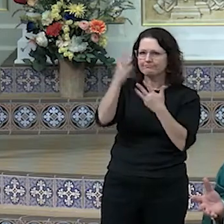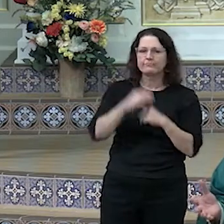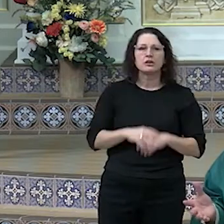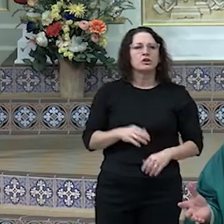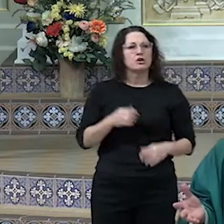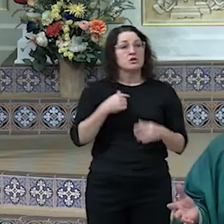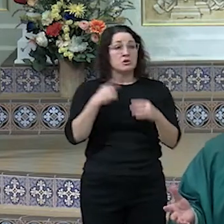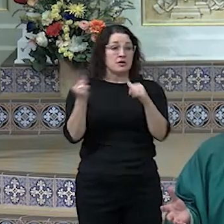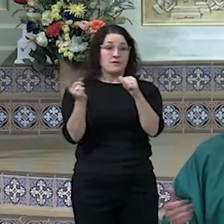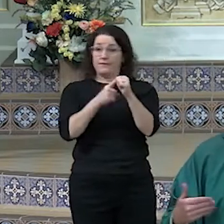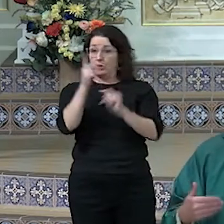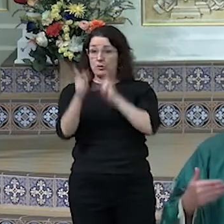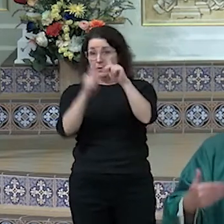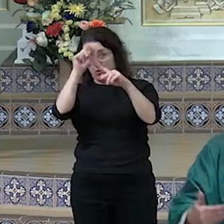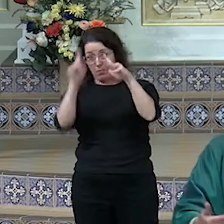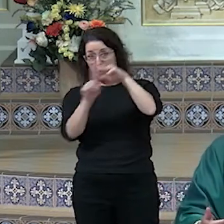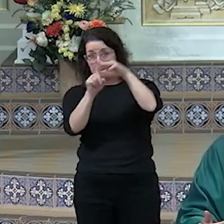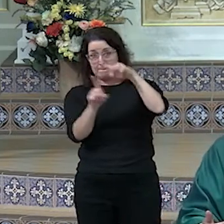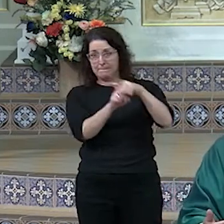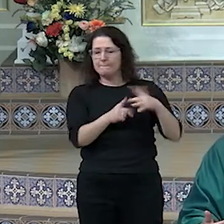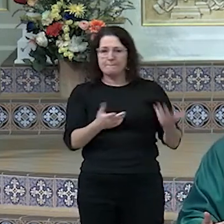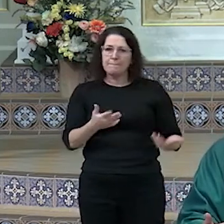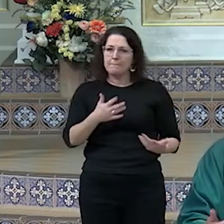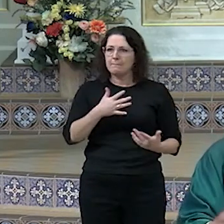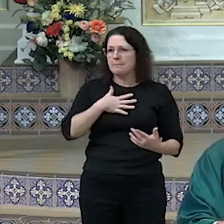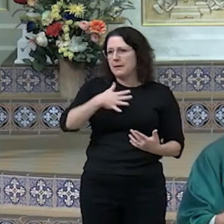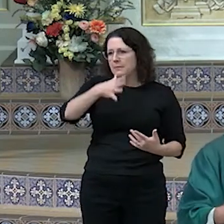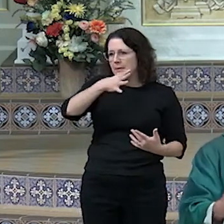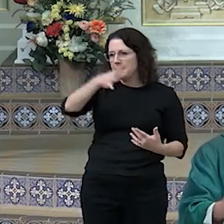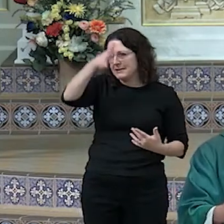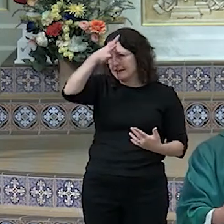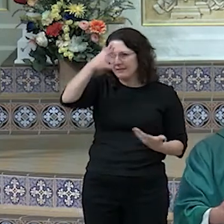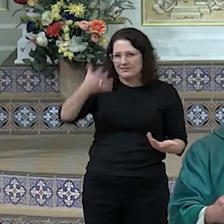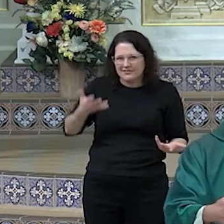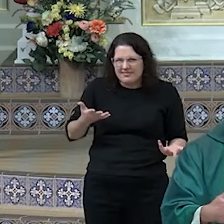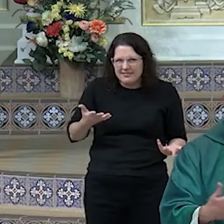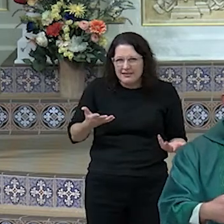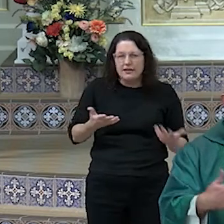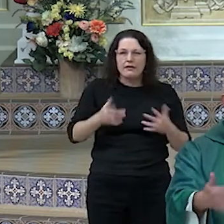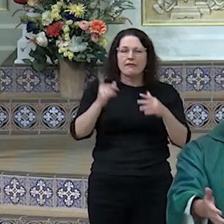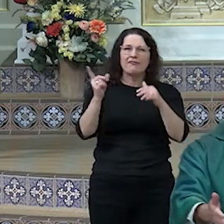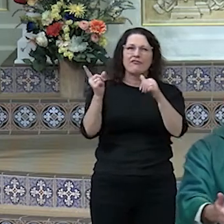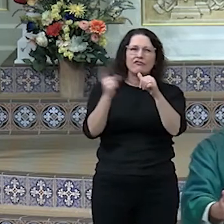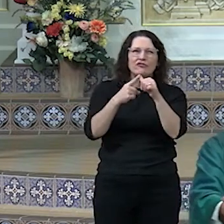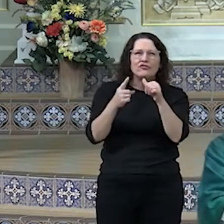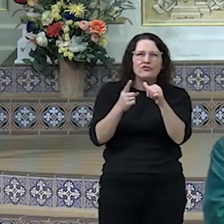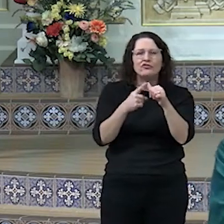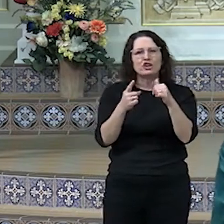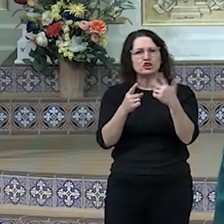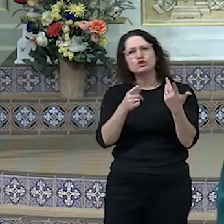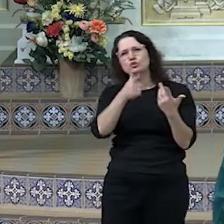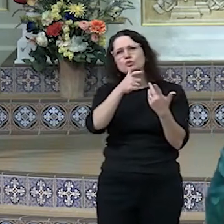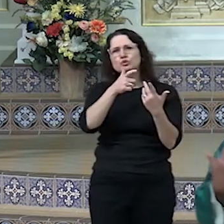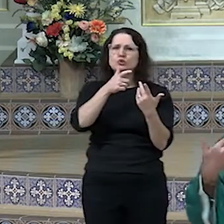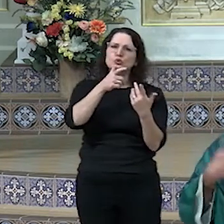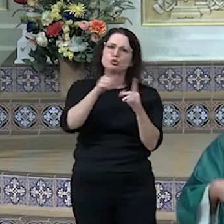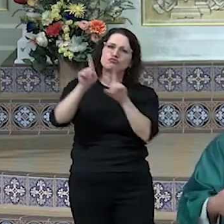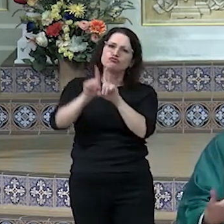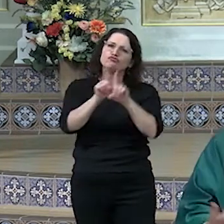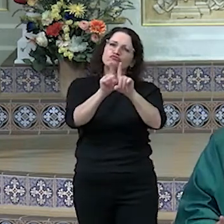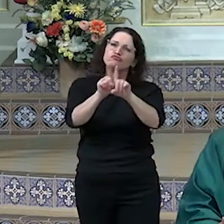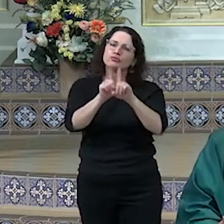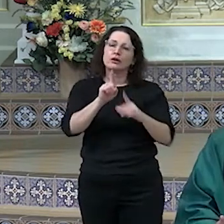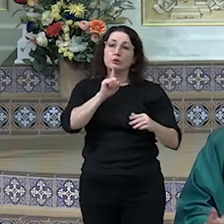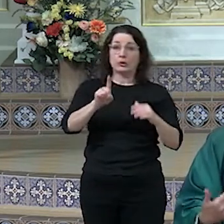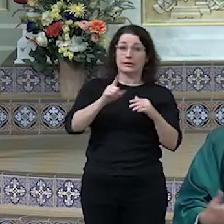first couple of people that came to my mind were my parents. They were the first ones to accompany me. They were the first ones